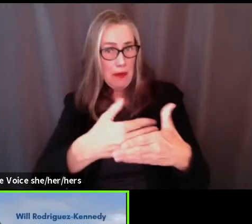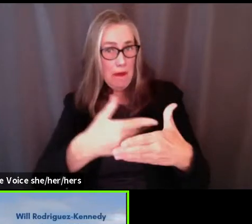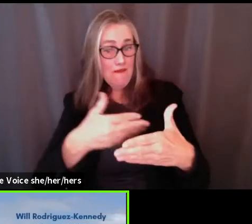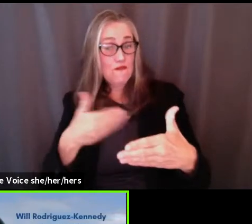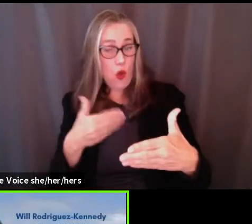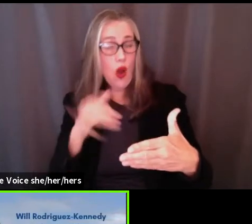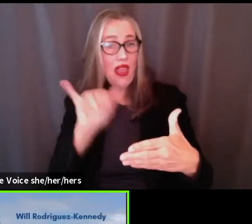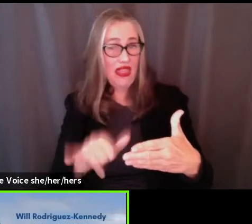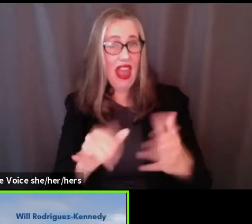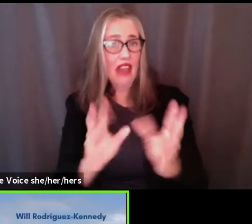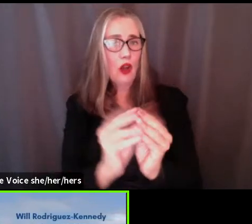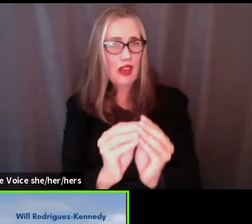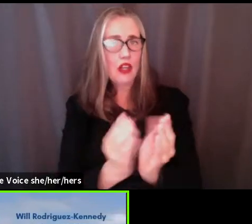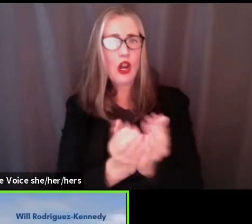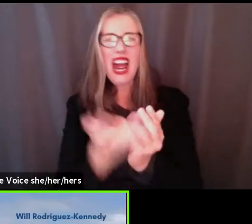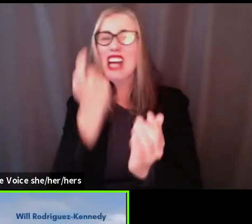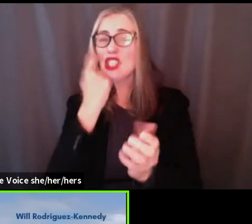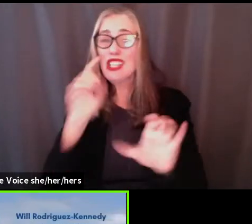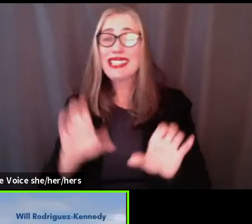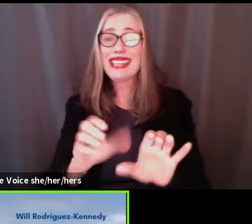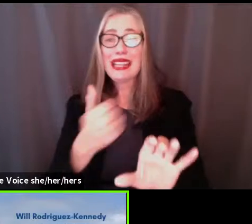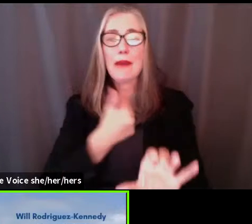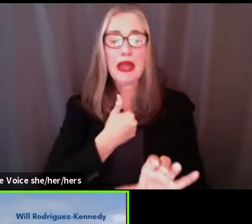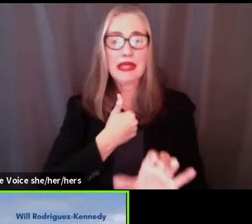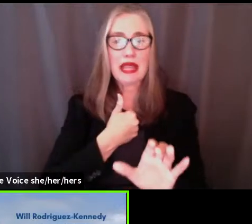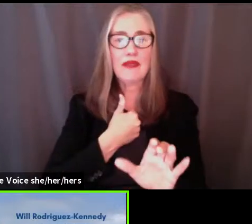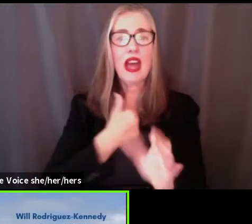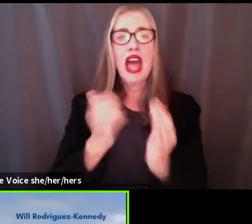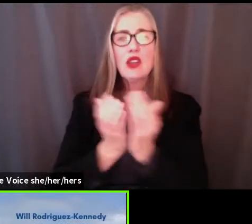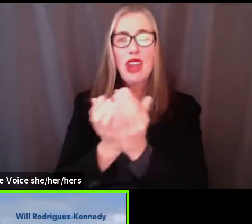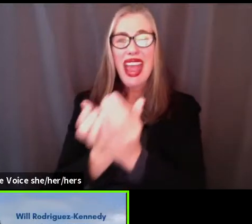cruise. I just did this, and the cruise ship had